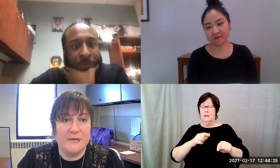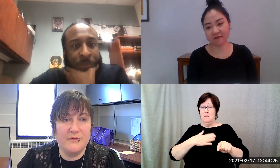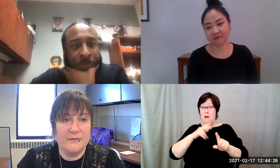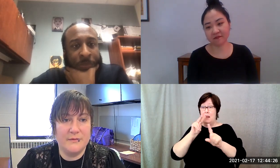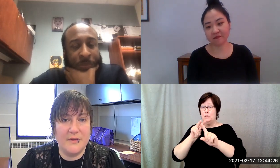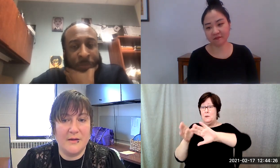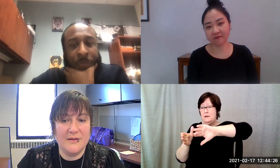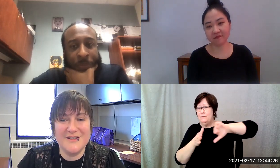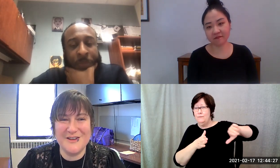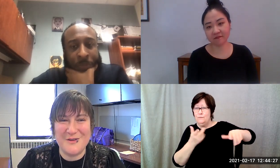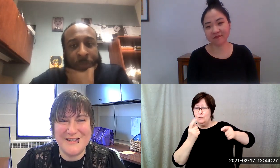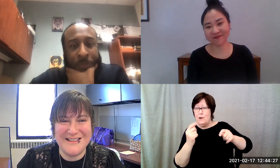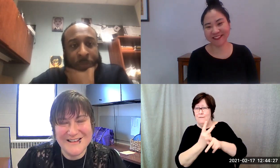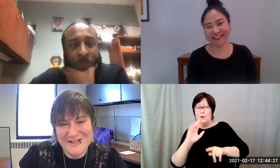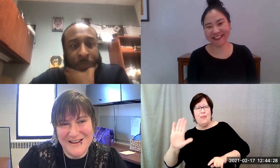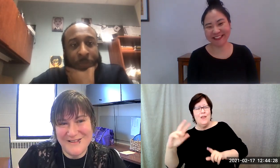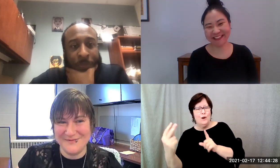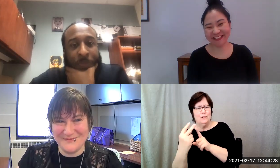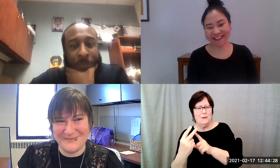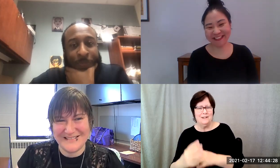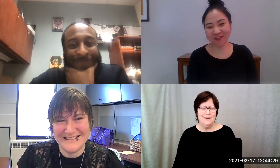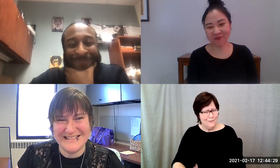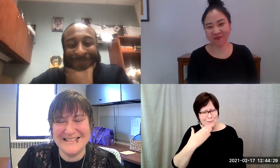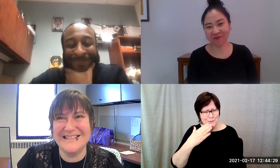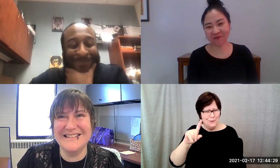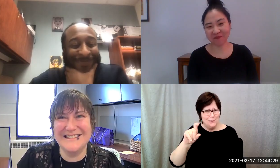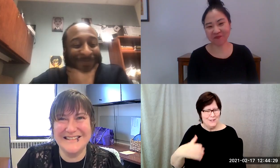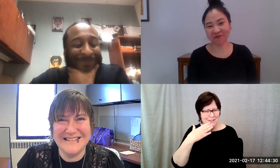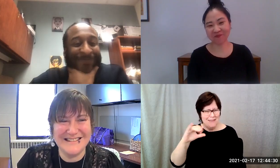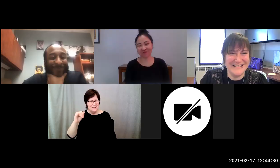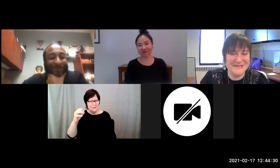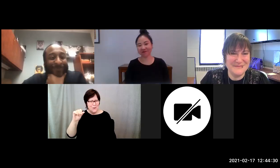that type of thing. That's a good question. Thanks, Joanna.